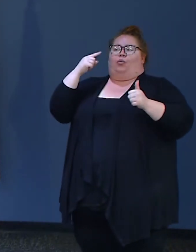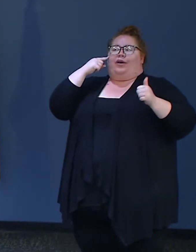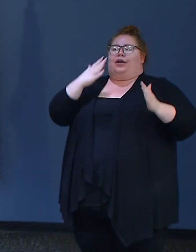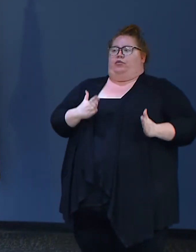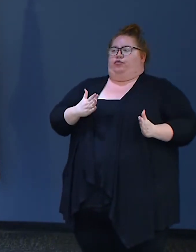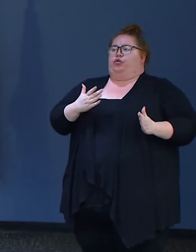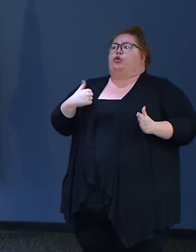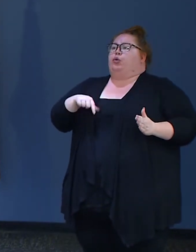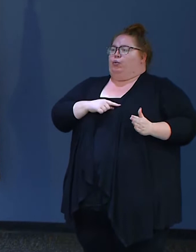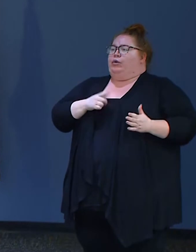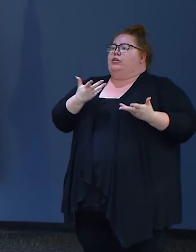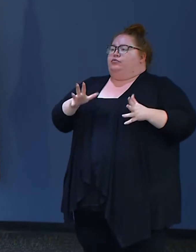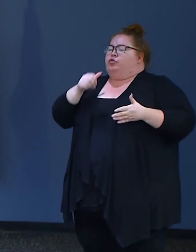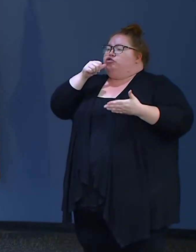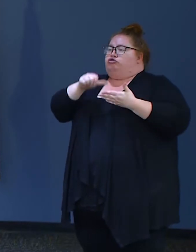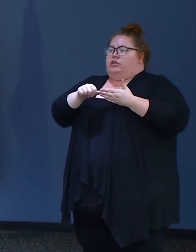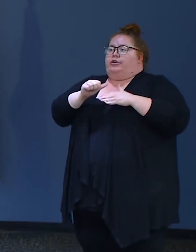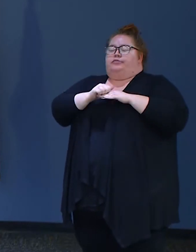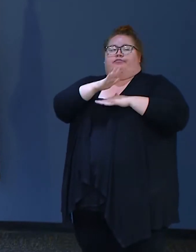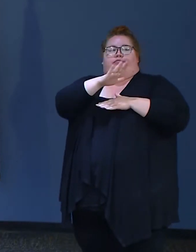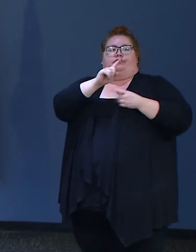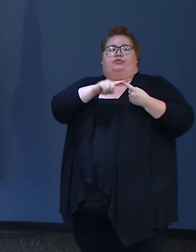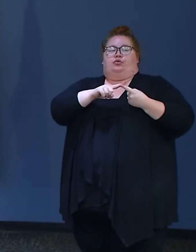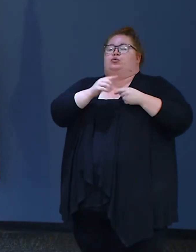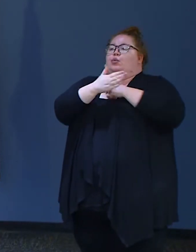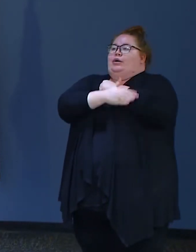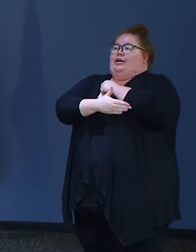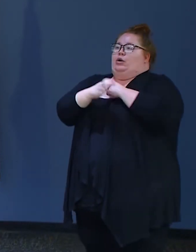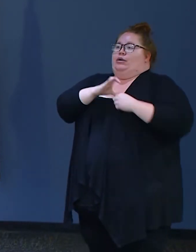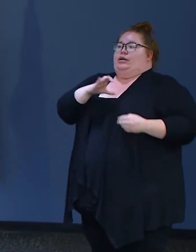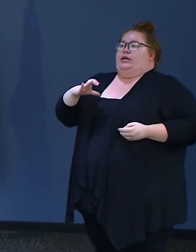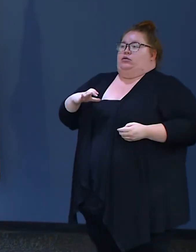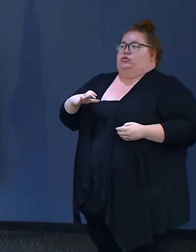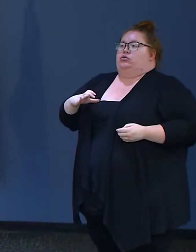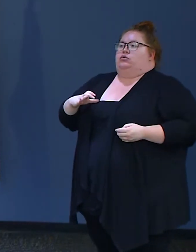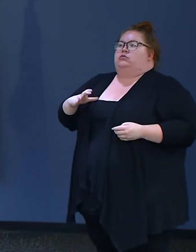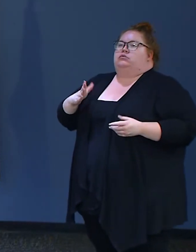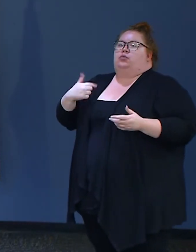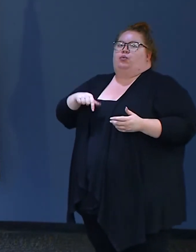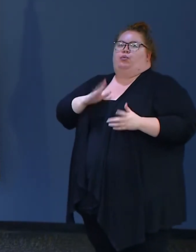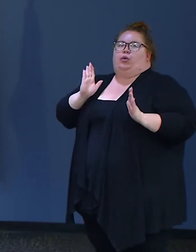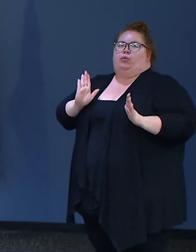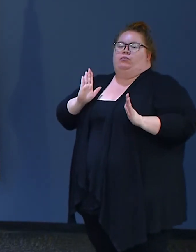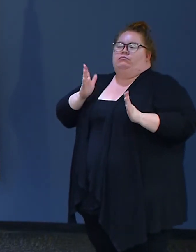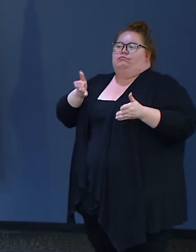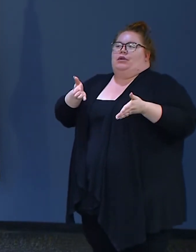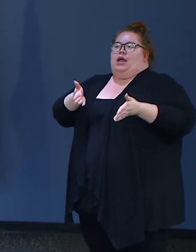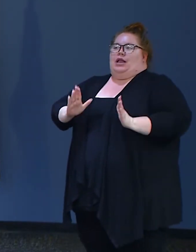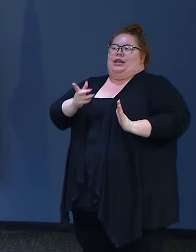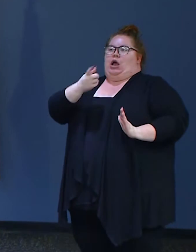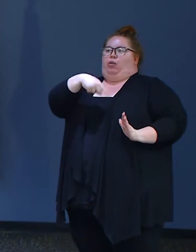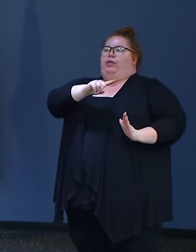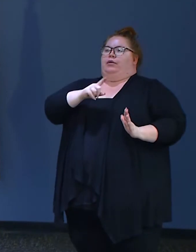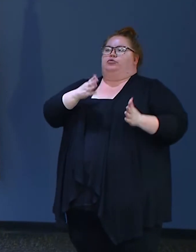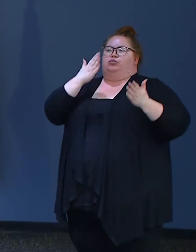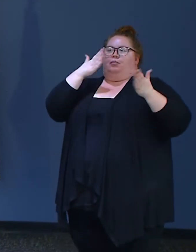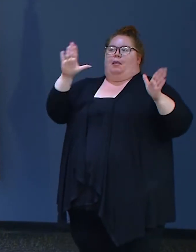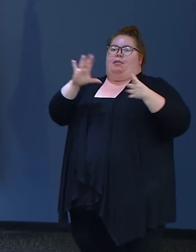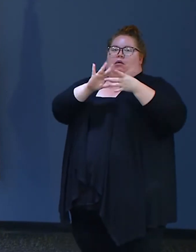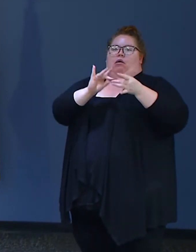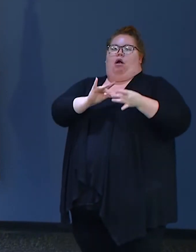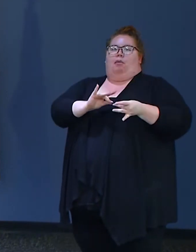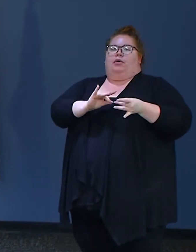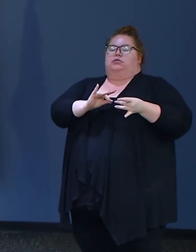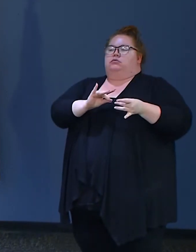they've weighed in on that, and they're reviewing it. So I will let county council speak for themselves. I believe they've made public comment on that, so we'll let that